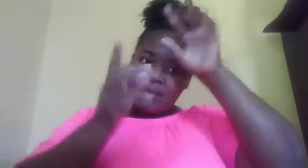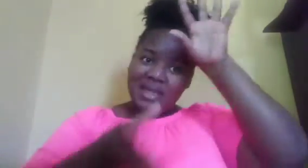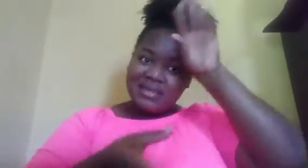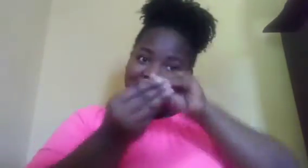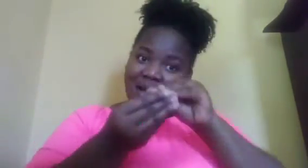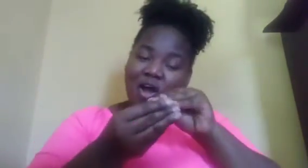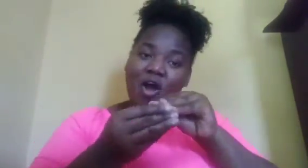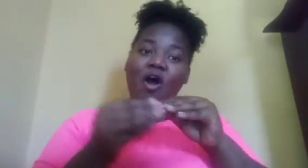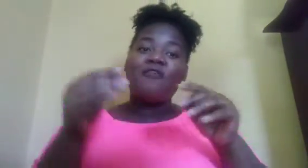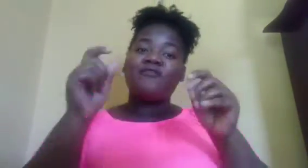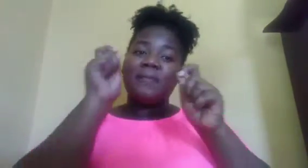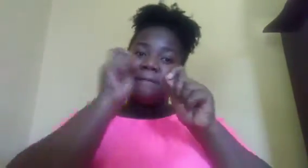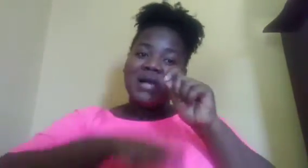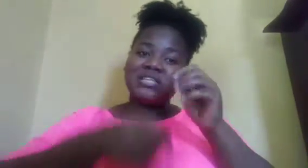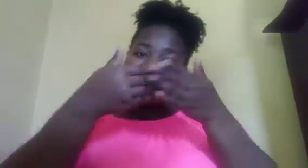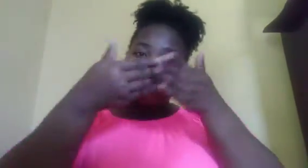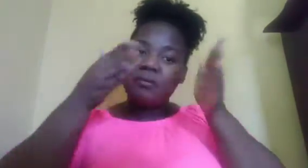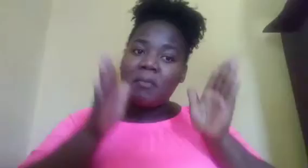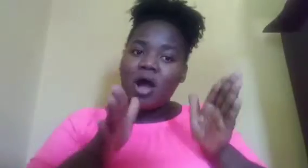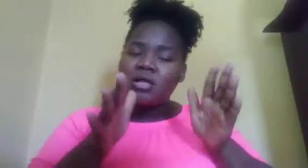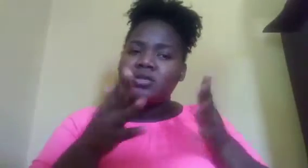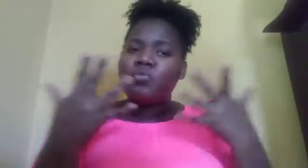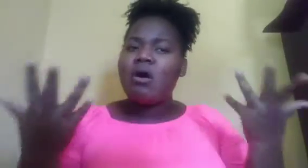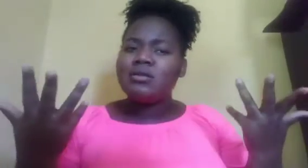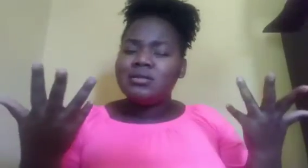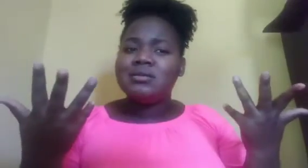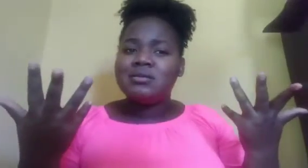So the perimeter of the matches box is what?